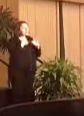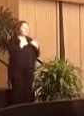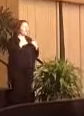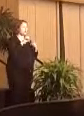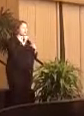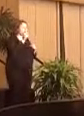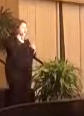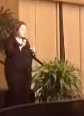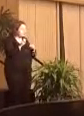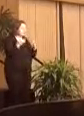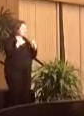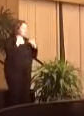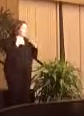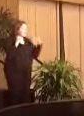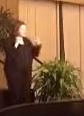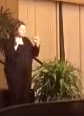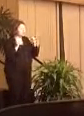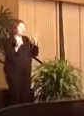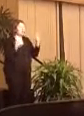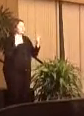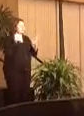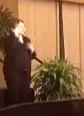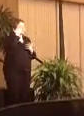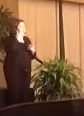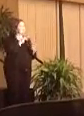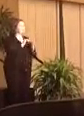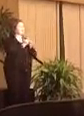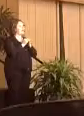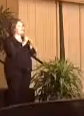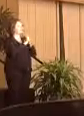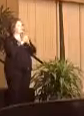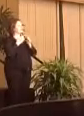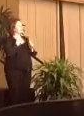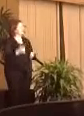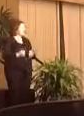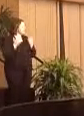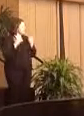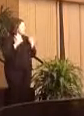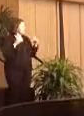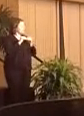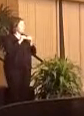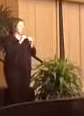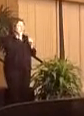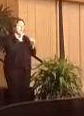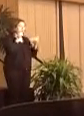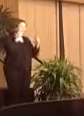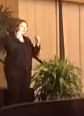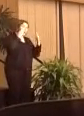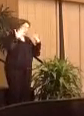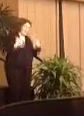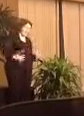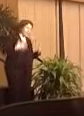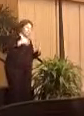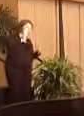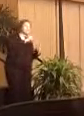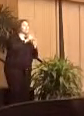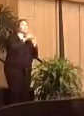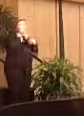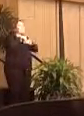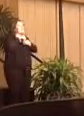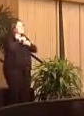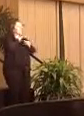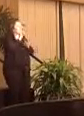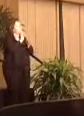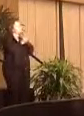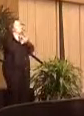out and exercise, I realized the other transformations that it brings to your life, kind of beyond the physical transformations. And that's when I was